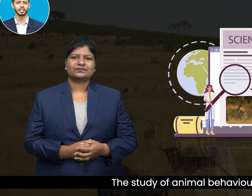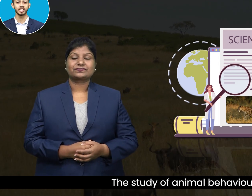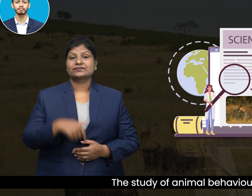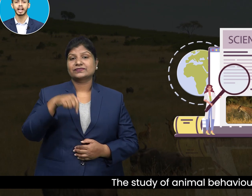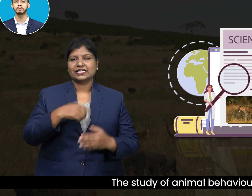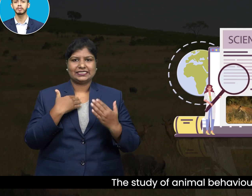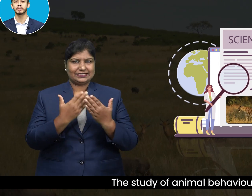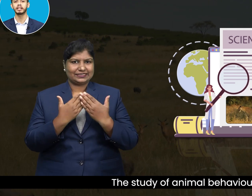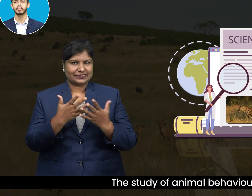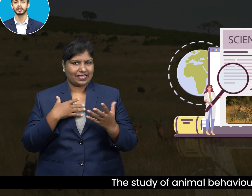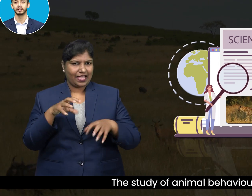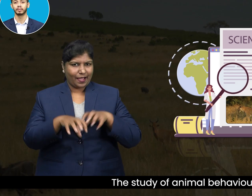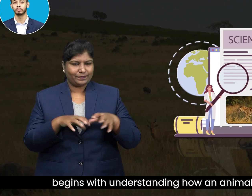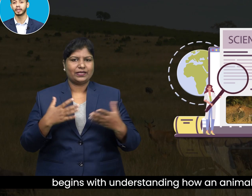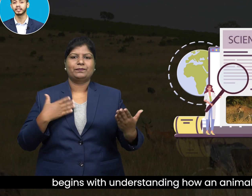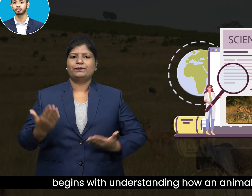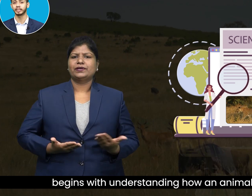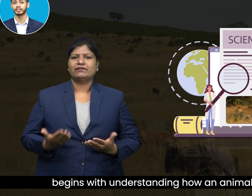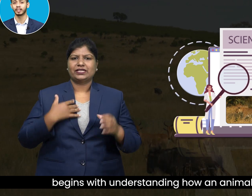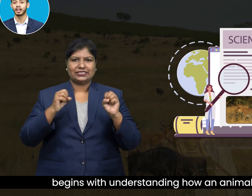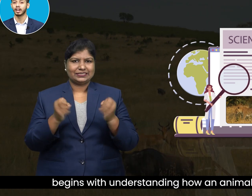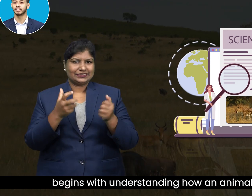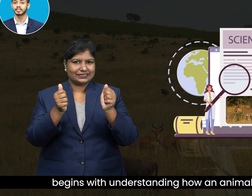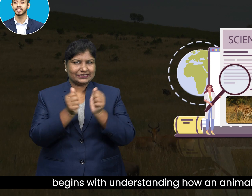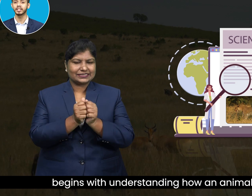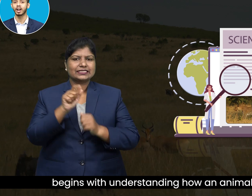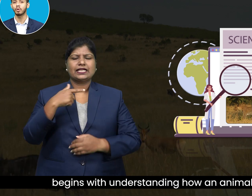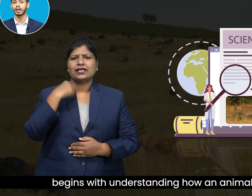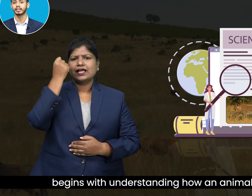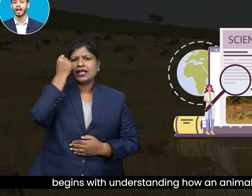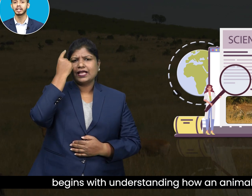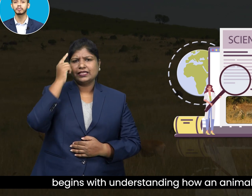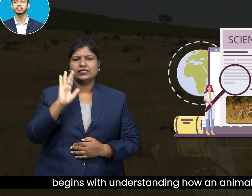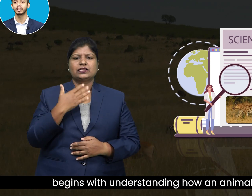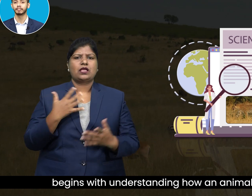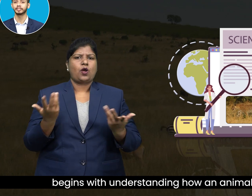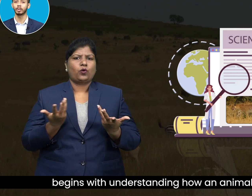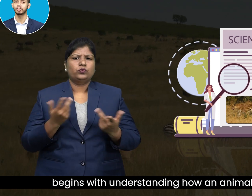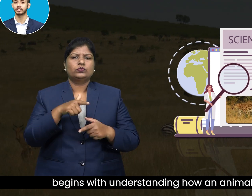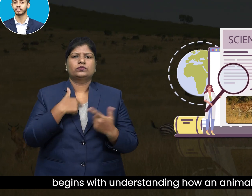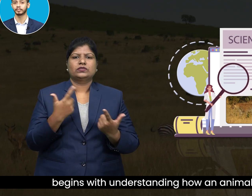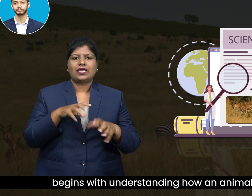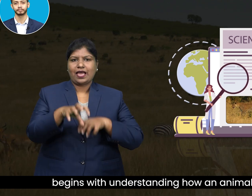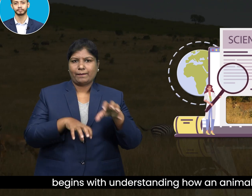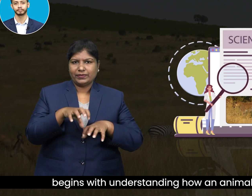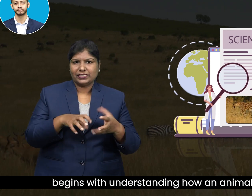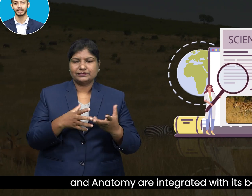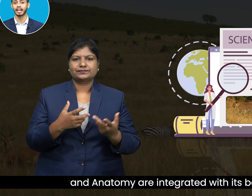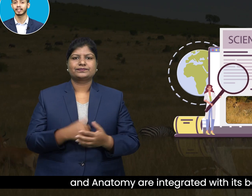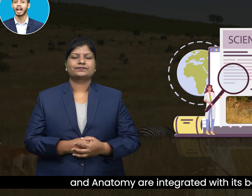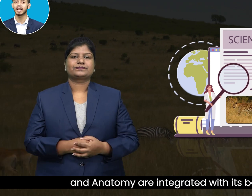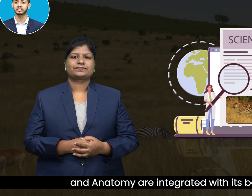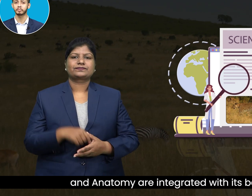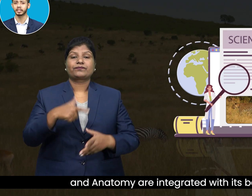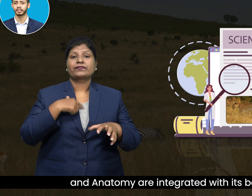The study of animal behavior begins with understanding how an animal's physiology